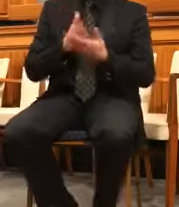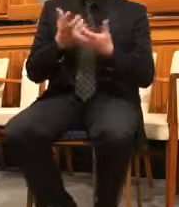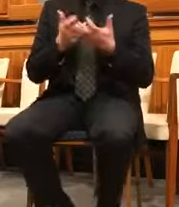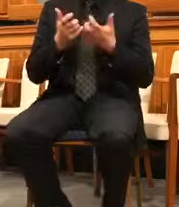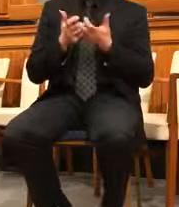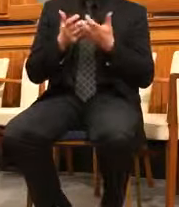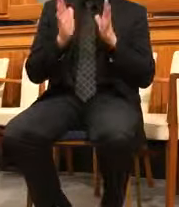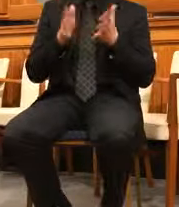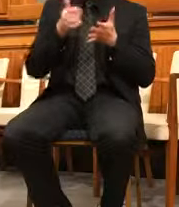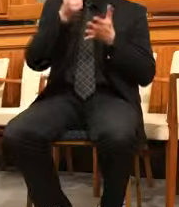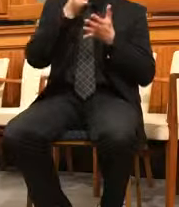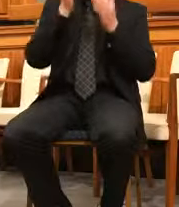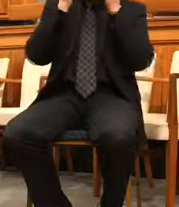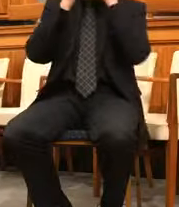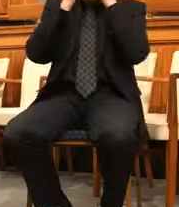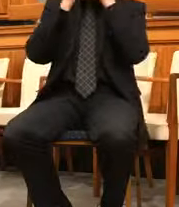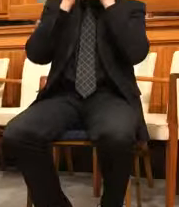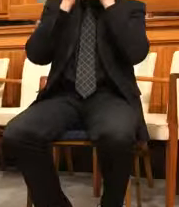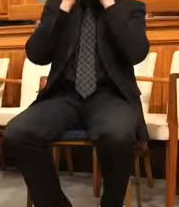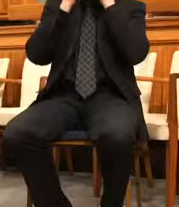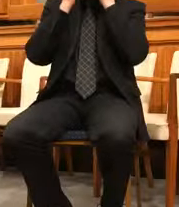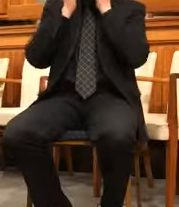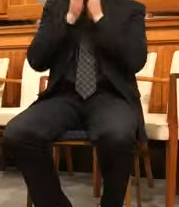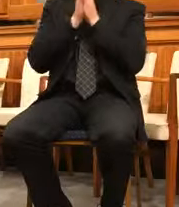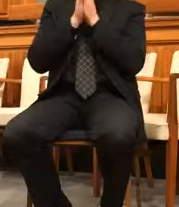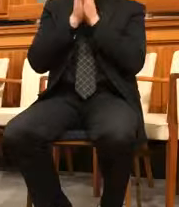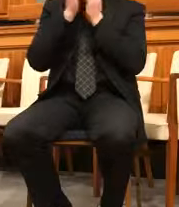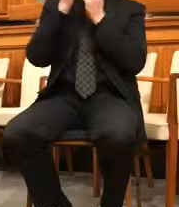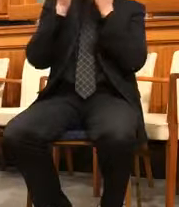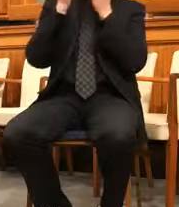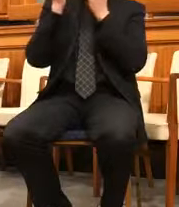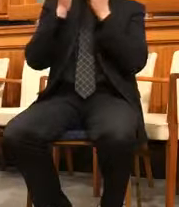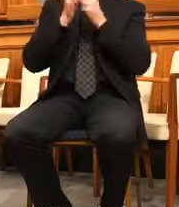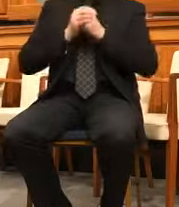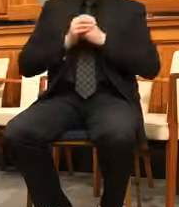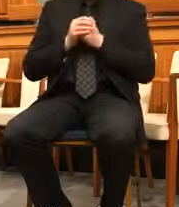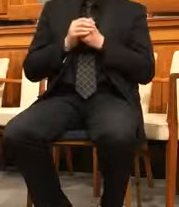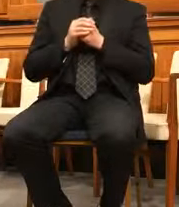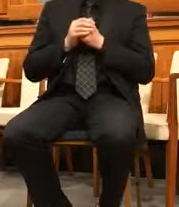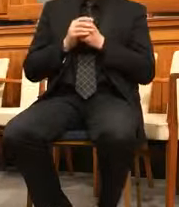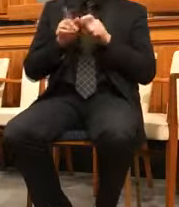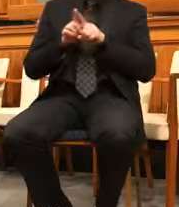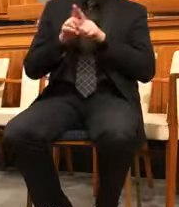In preaching,